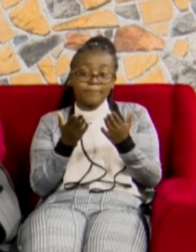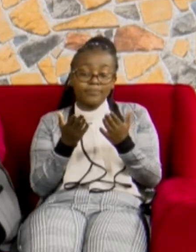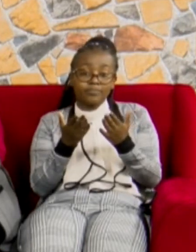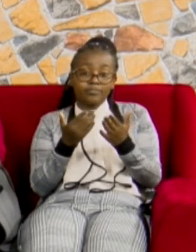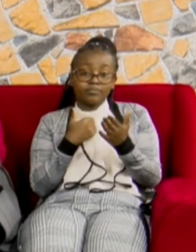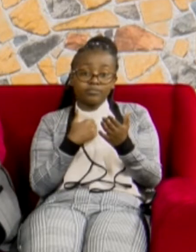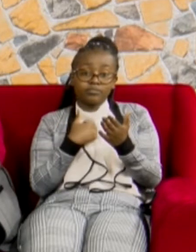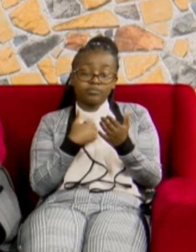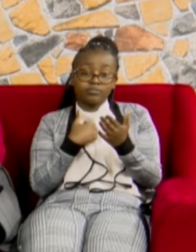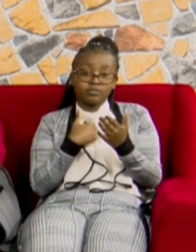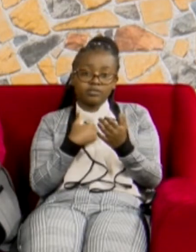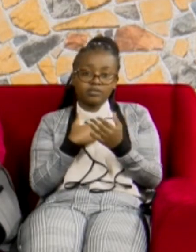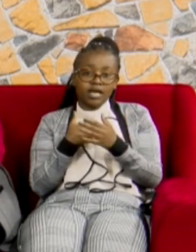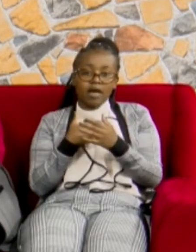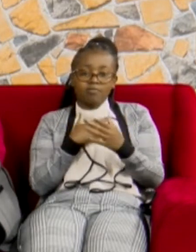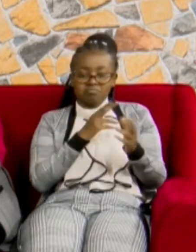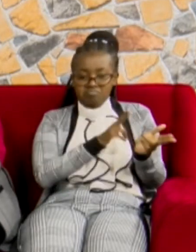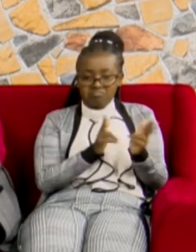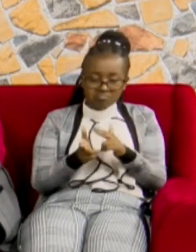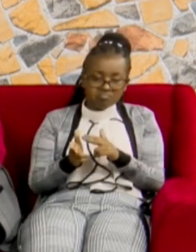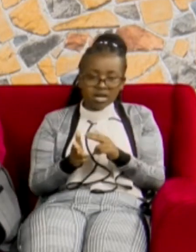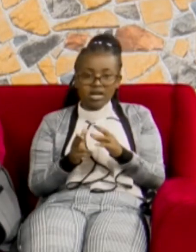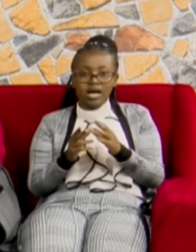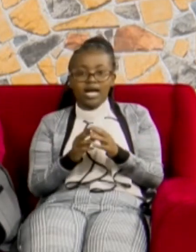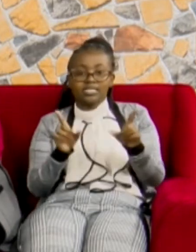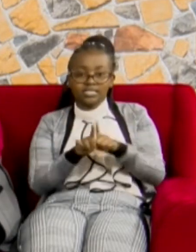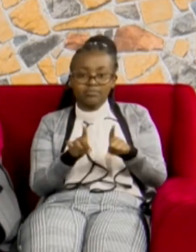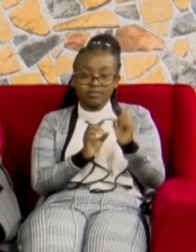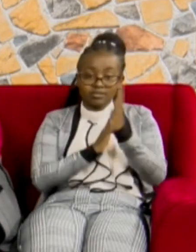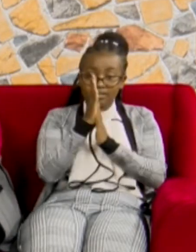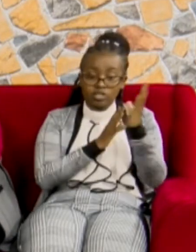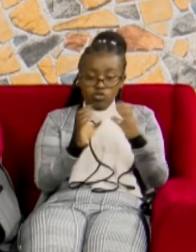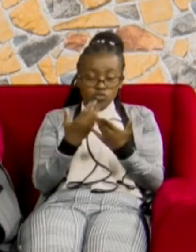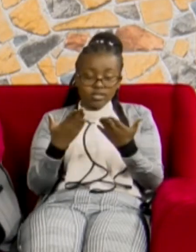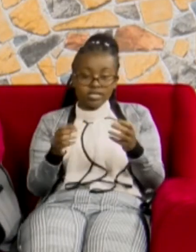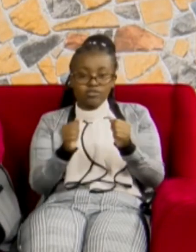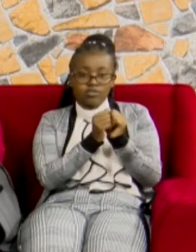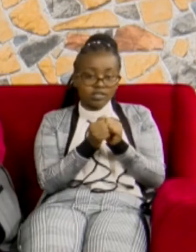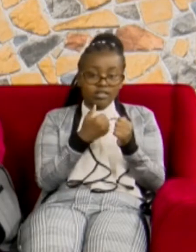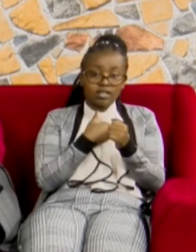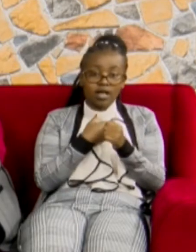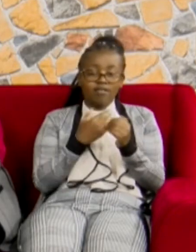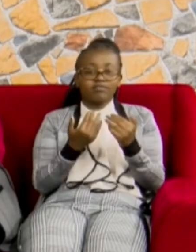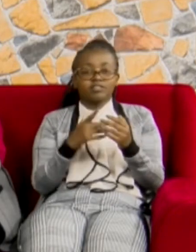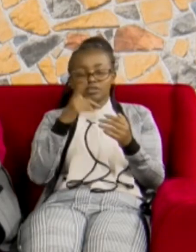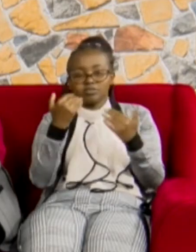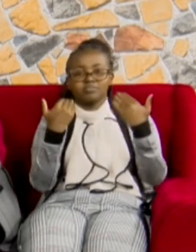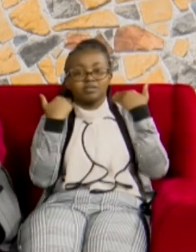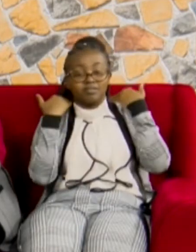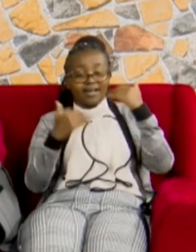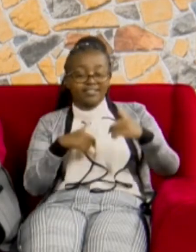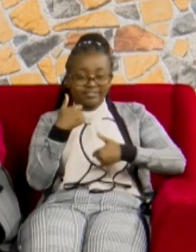they have like a common interest, you do things together, they have the sleepovers. Like as